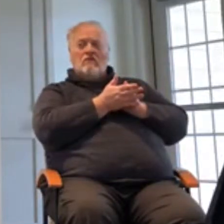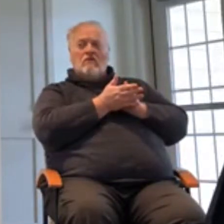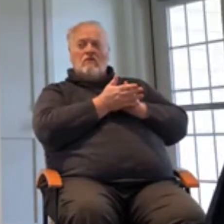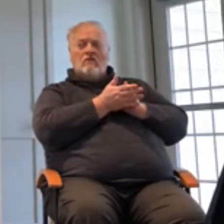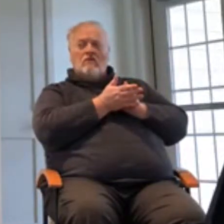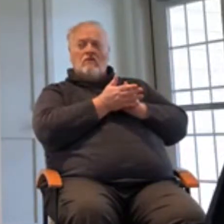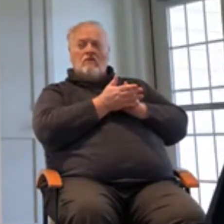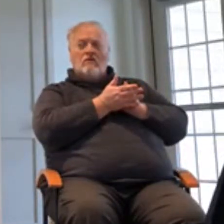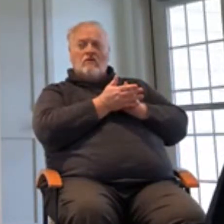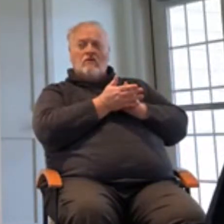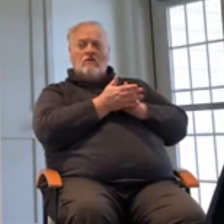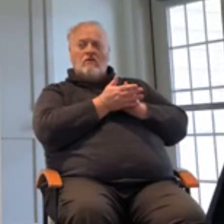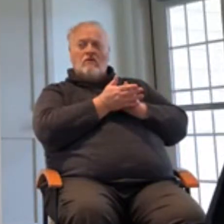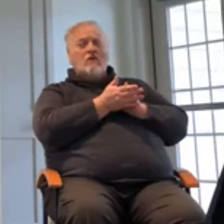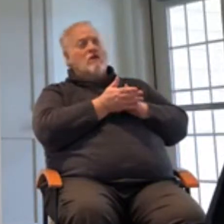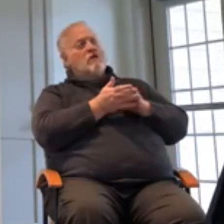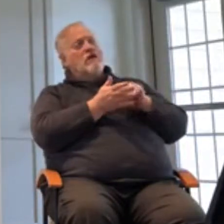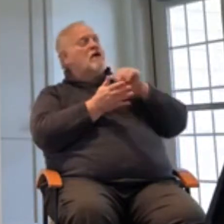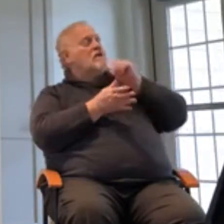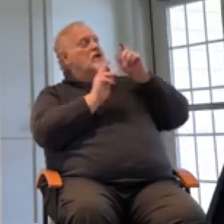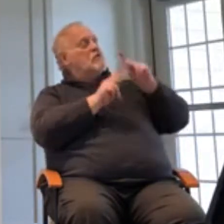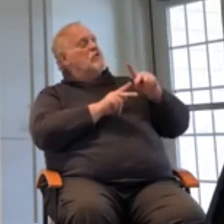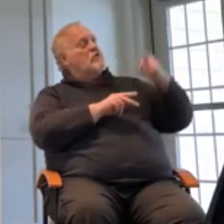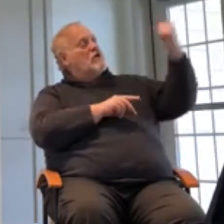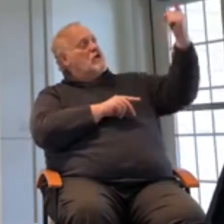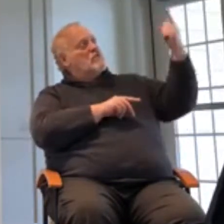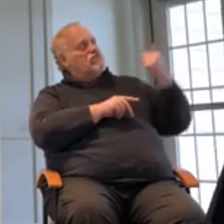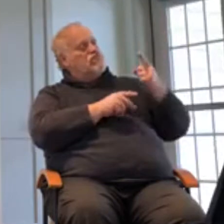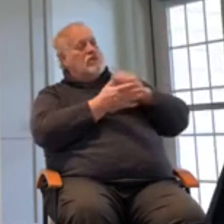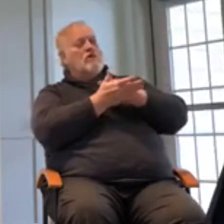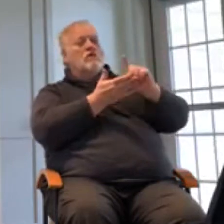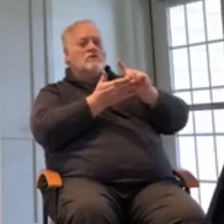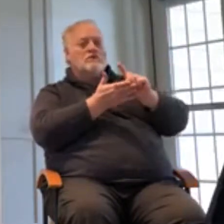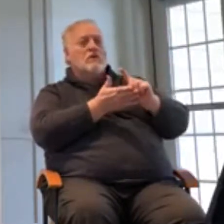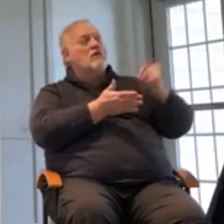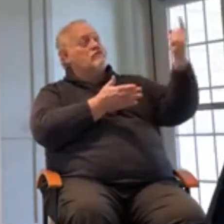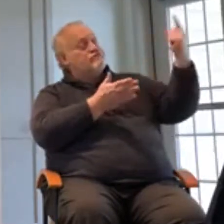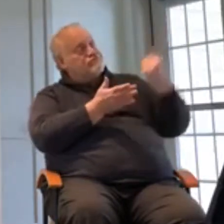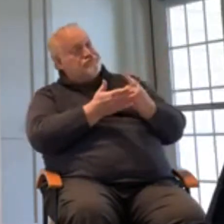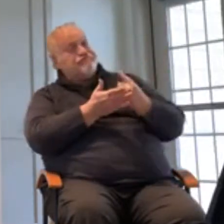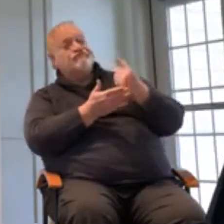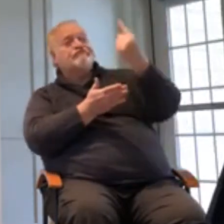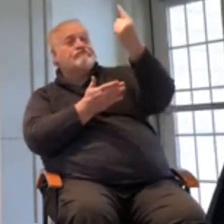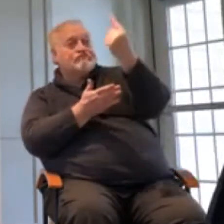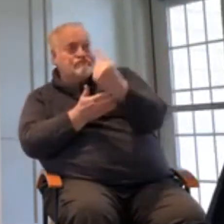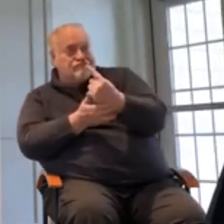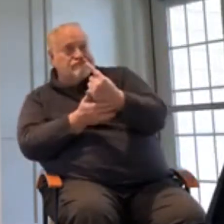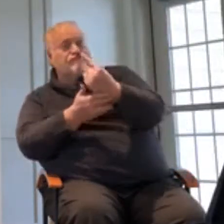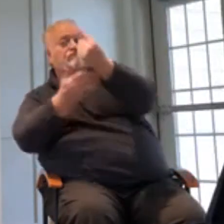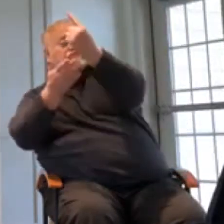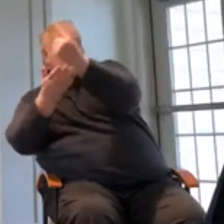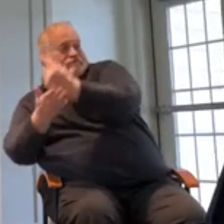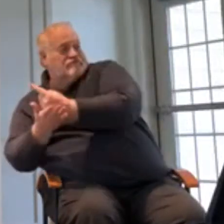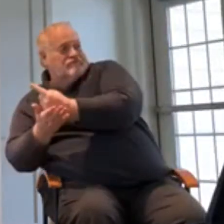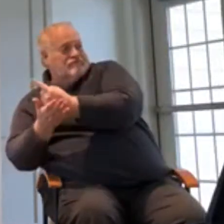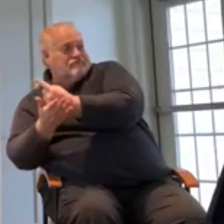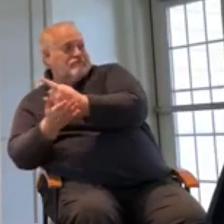comes along once a week. No, he's got a daily relationship with the sheep.